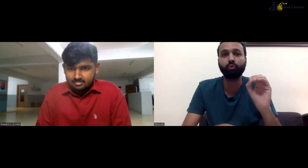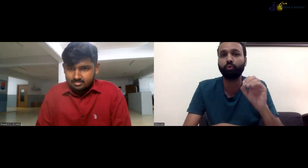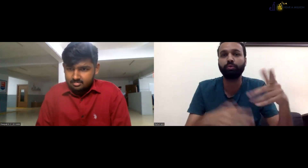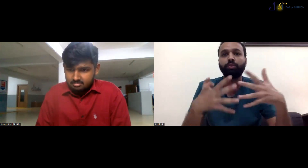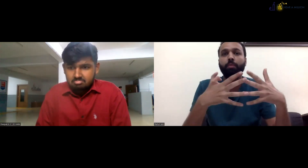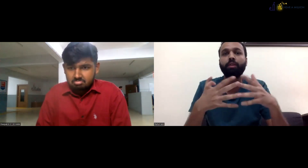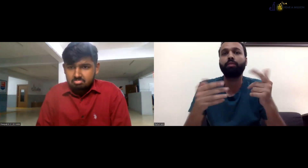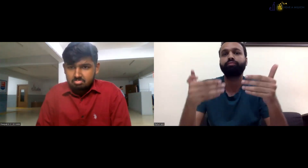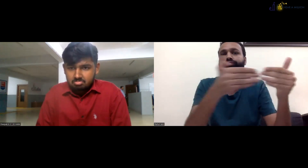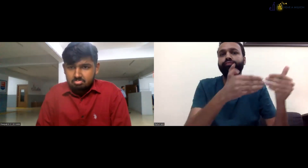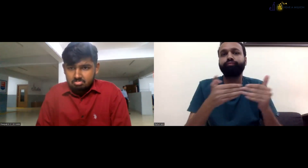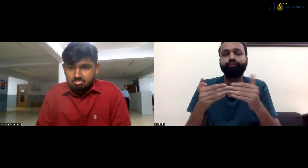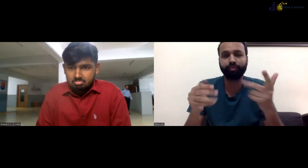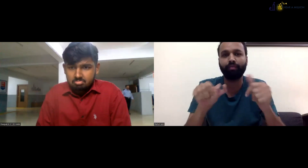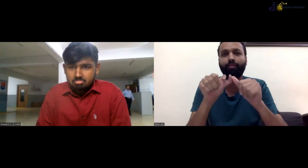come together.